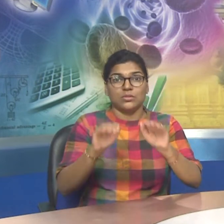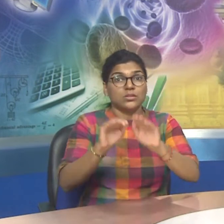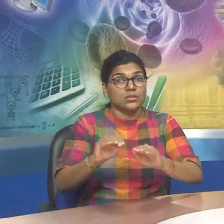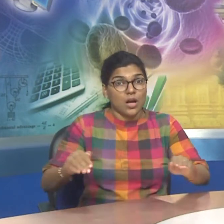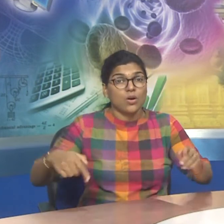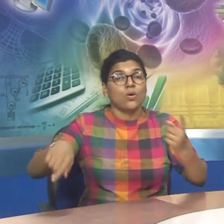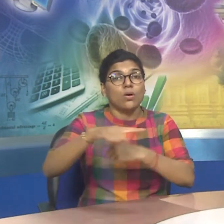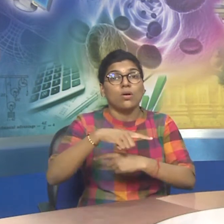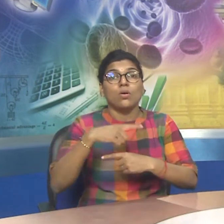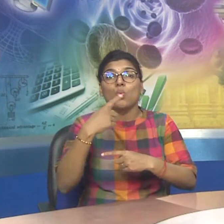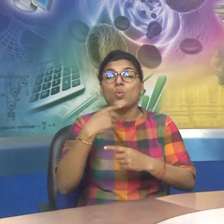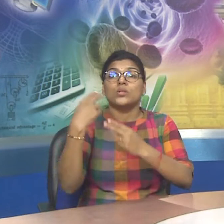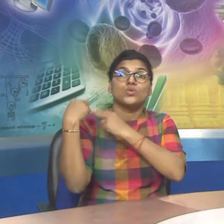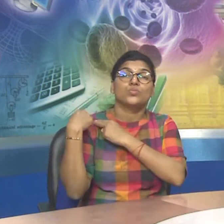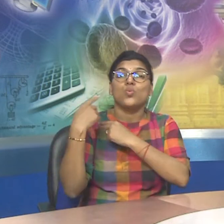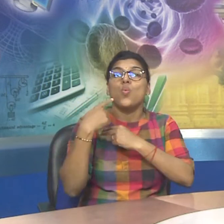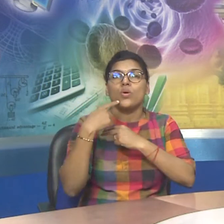Answer of question number 10.